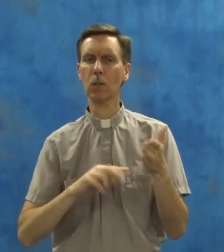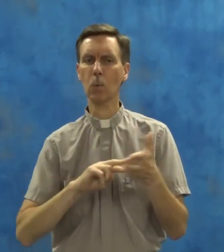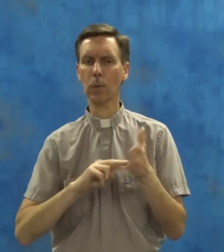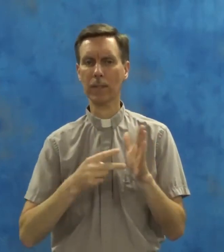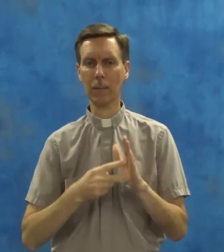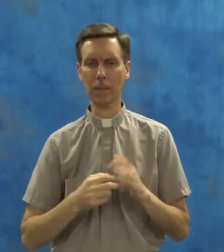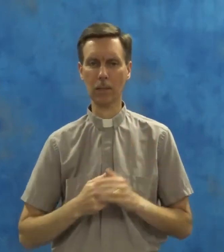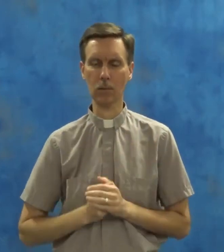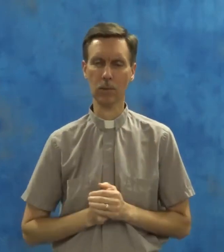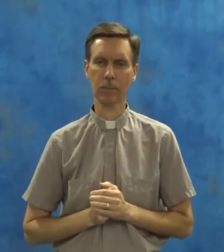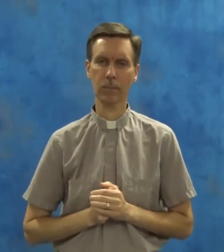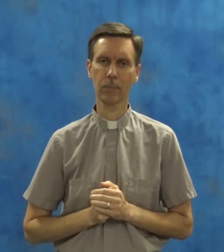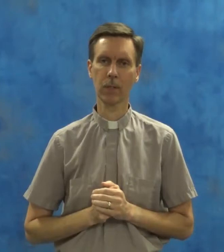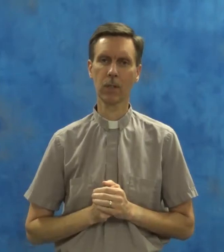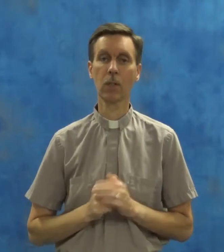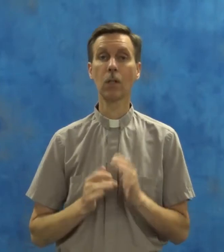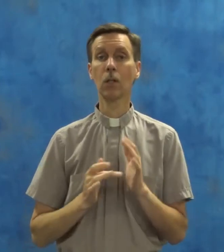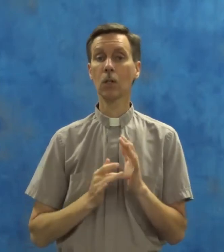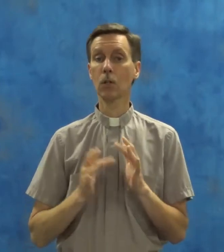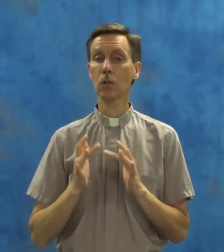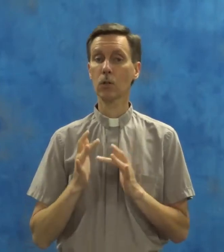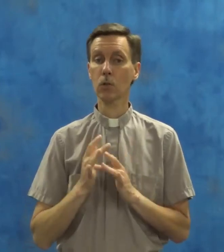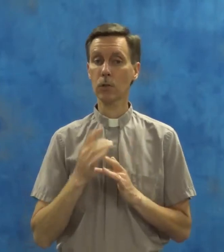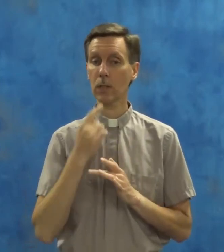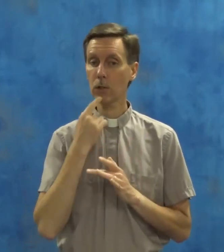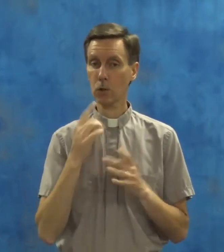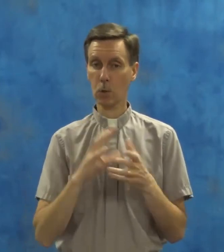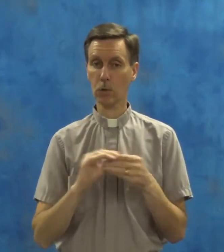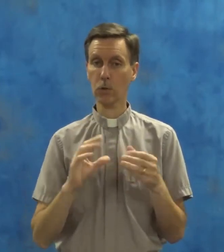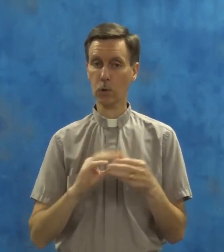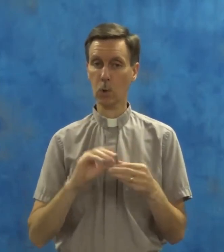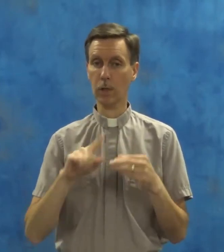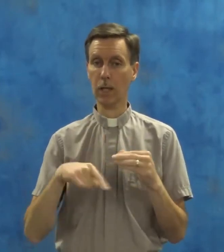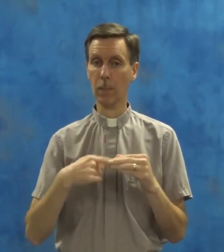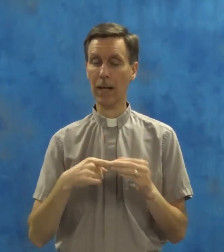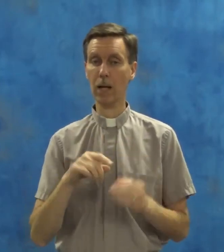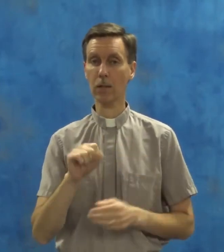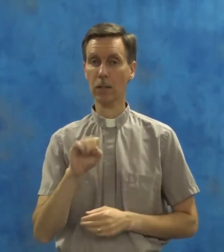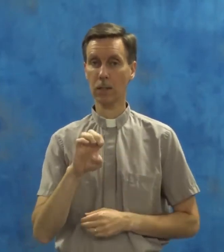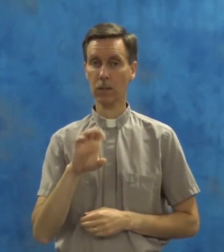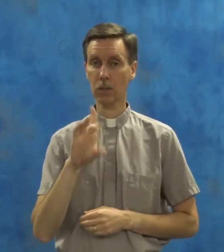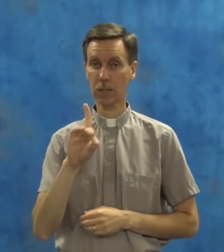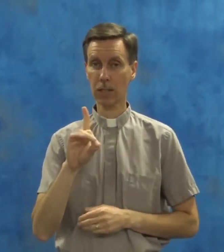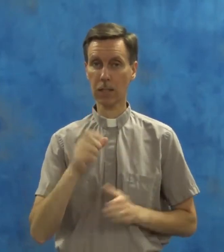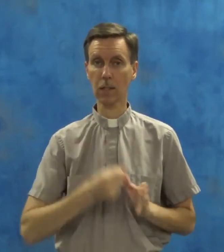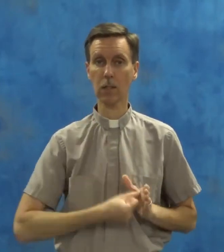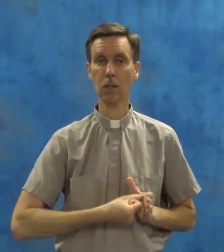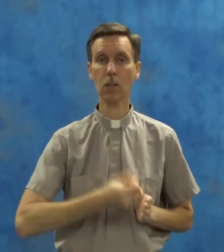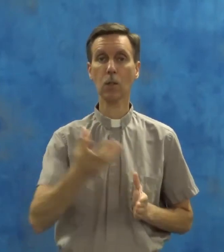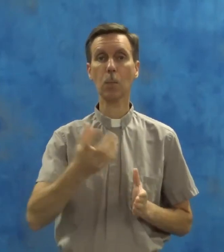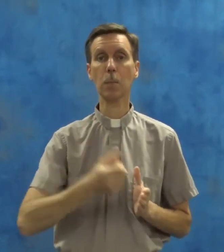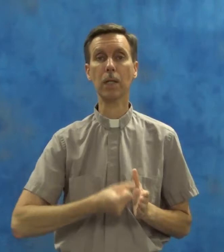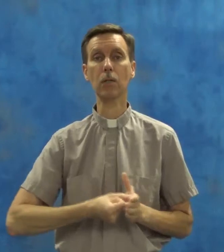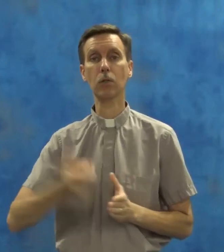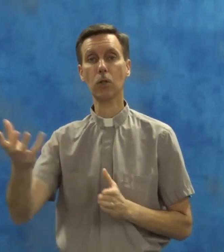what that means. So Jesus told the story about the seed being